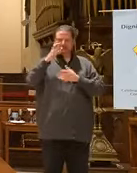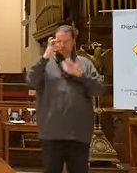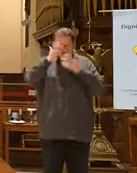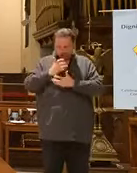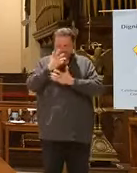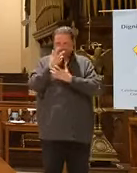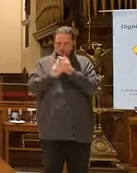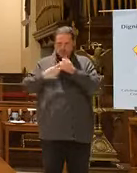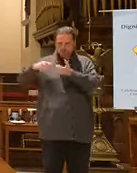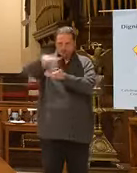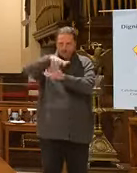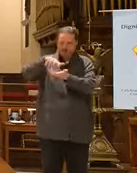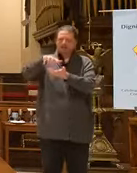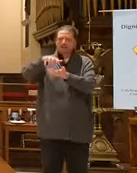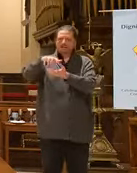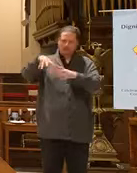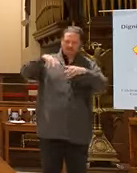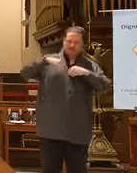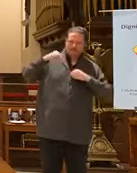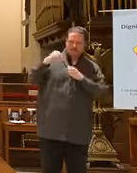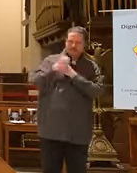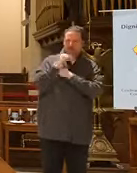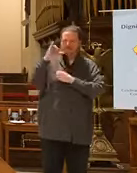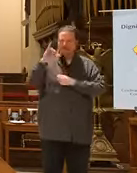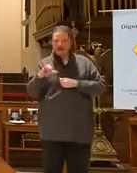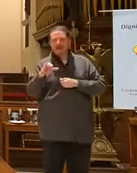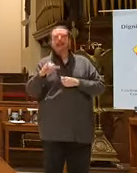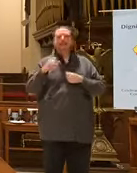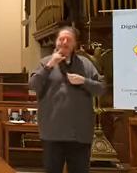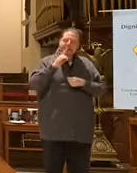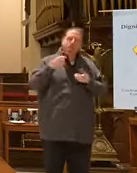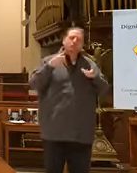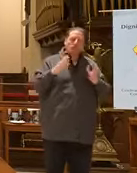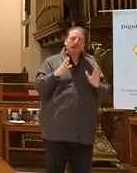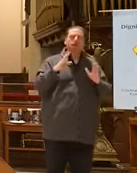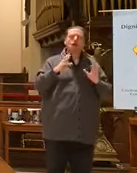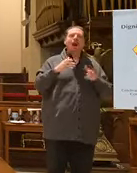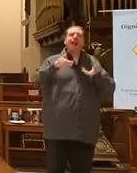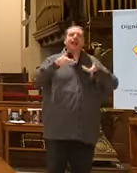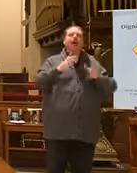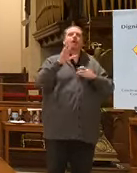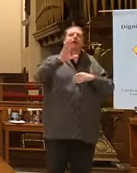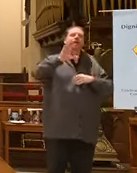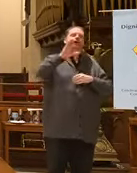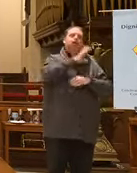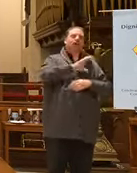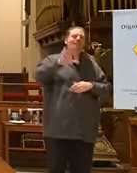is also a way to let the light of Christ shine. In